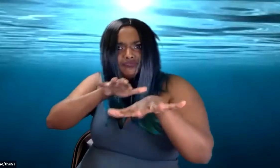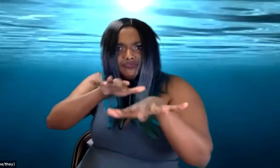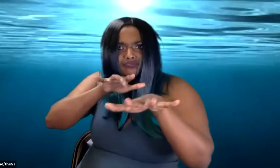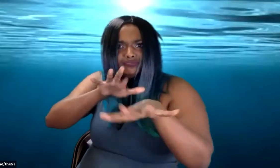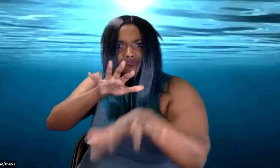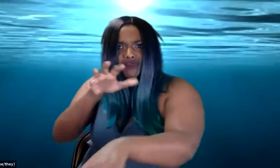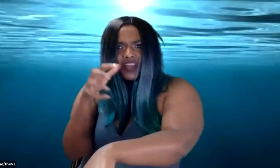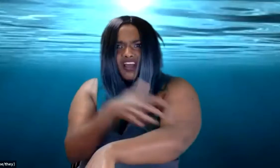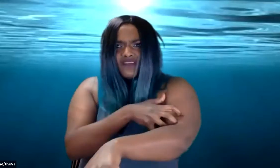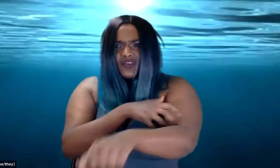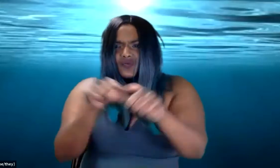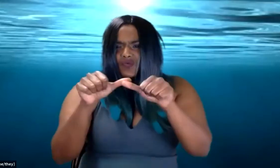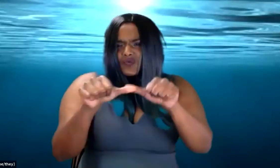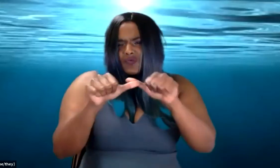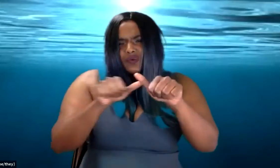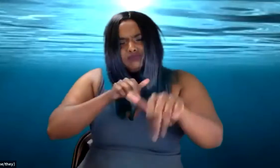Fluid. Powerful.